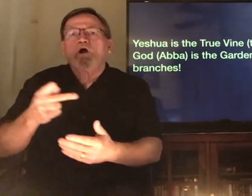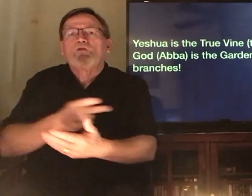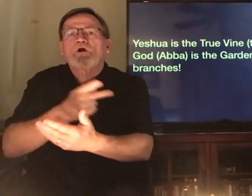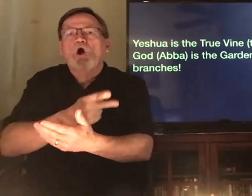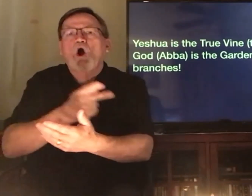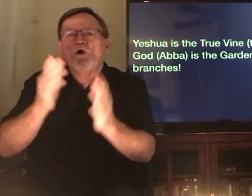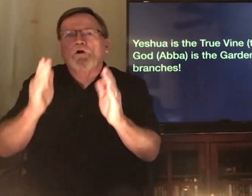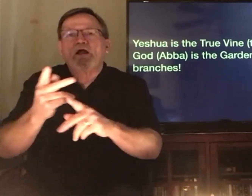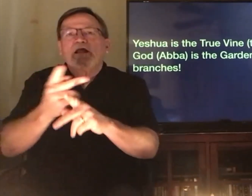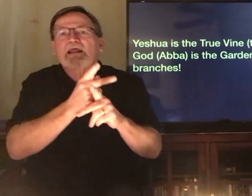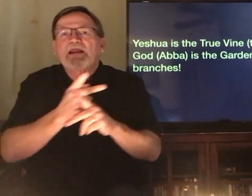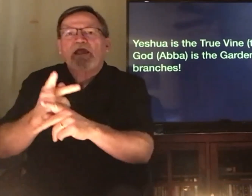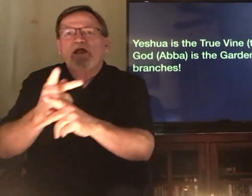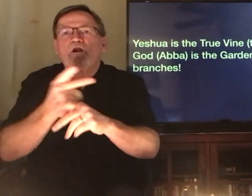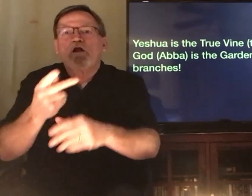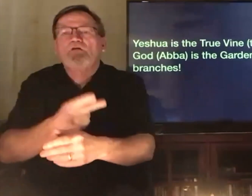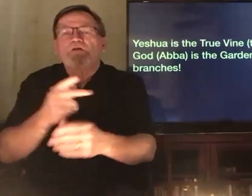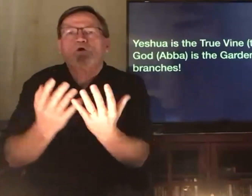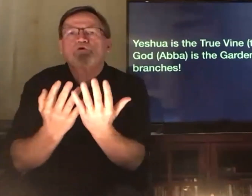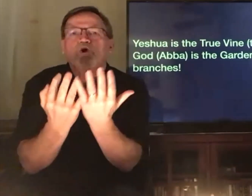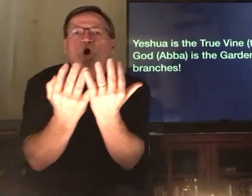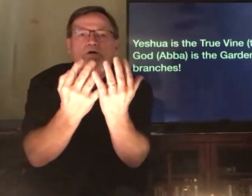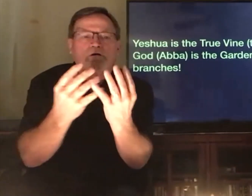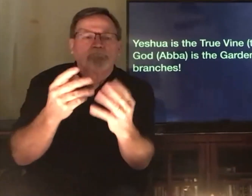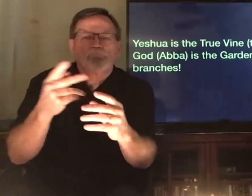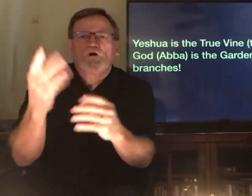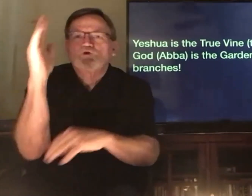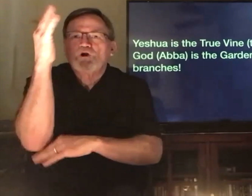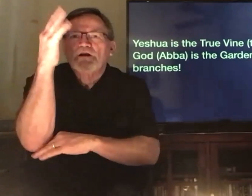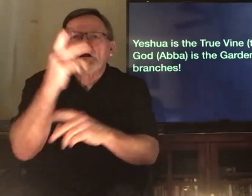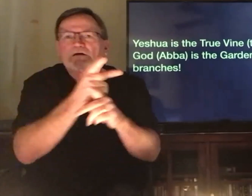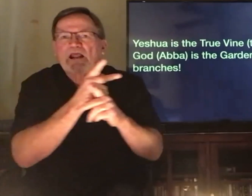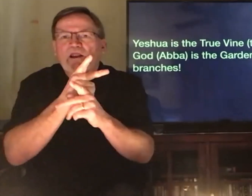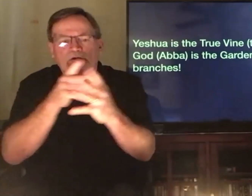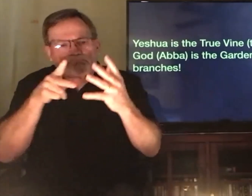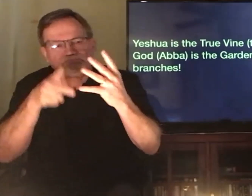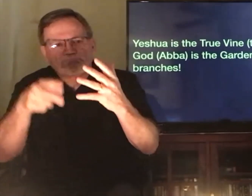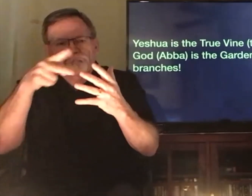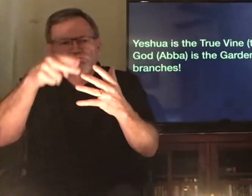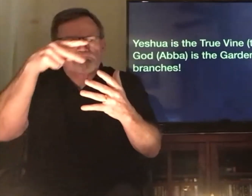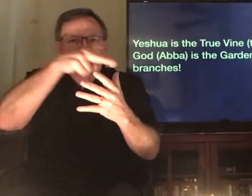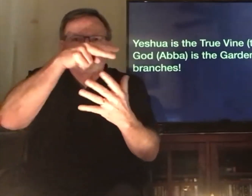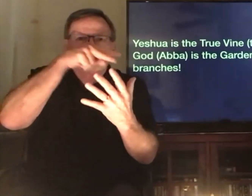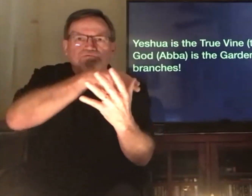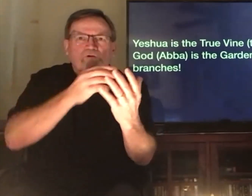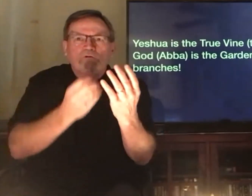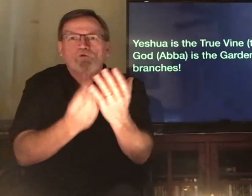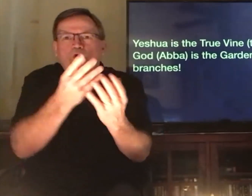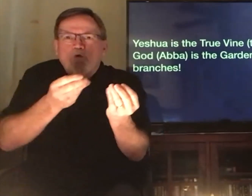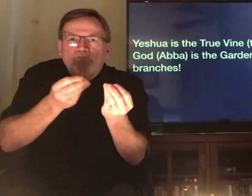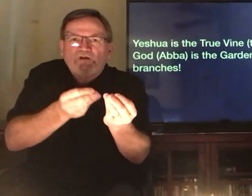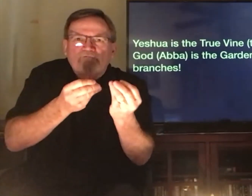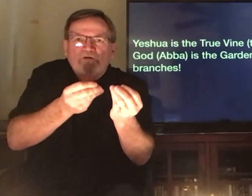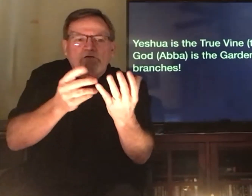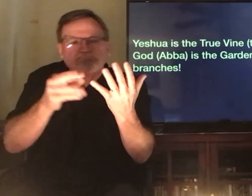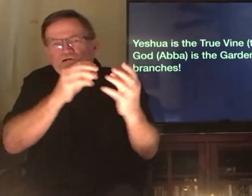start. There, Old Testament. I'm thankful for that. I learned a lot.